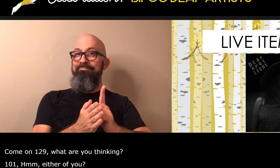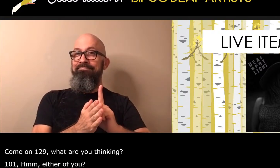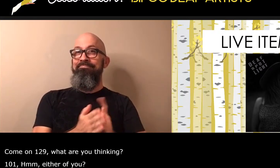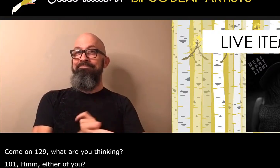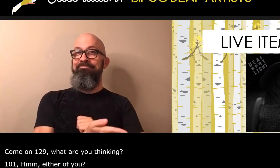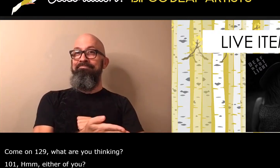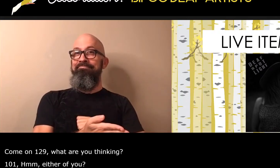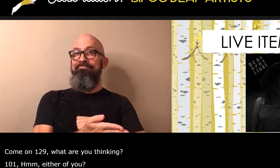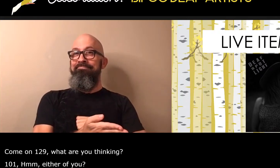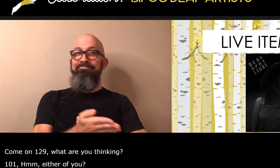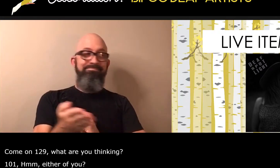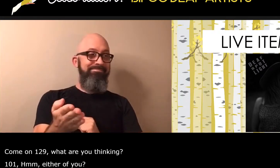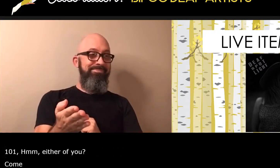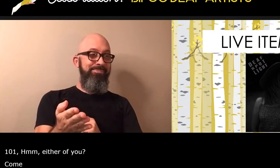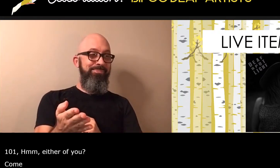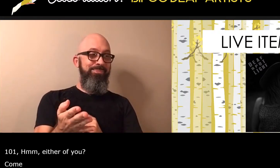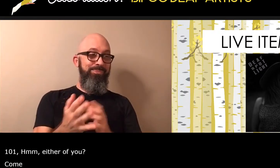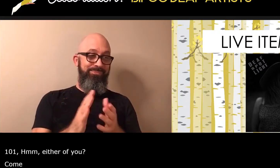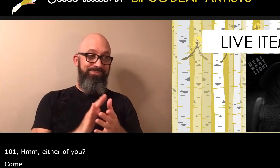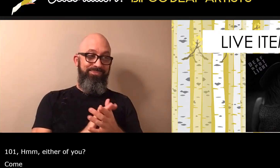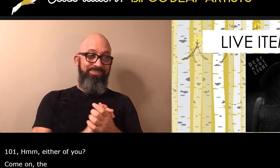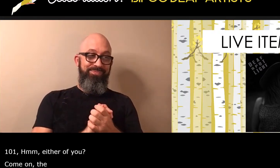Clock is ticking.